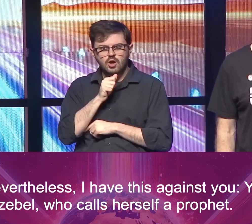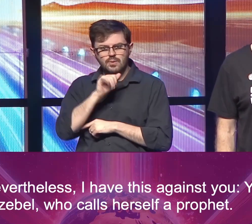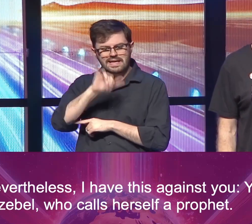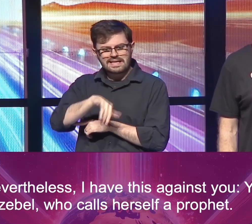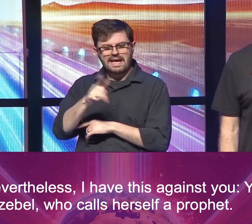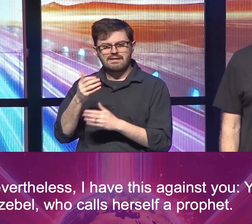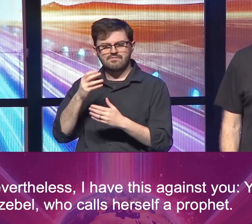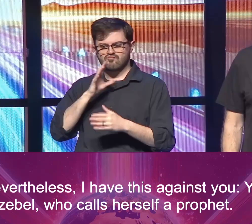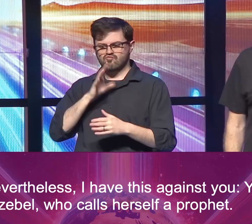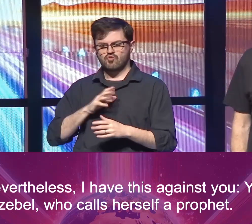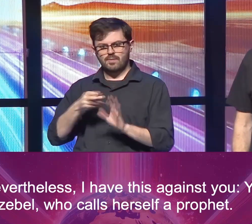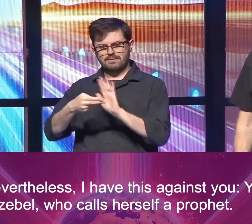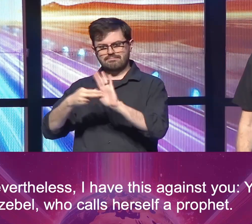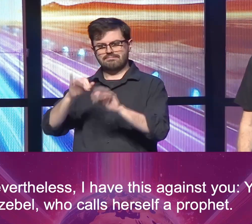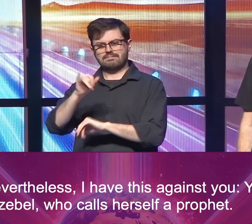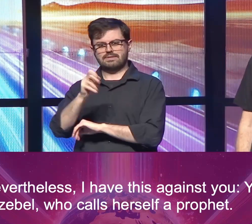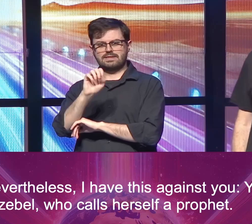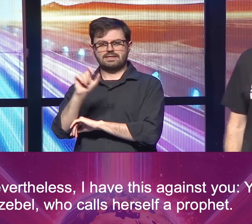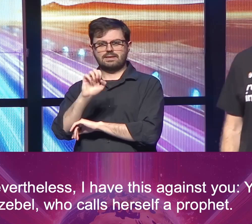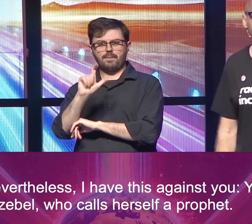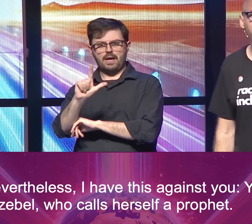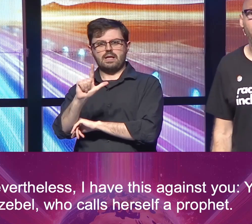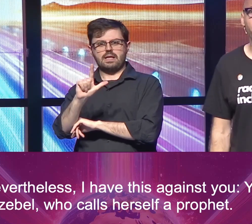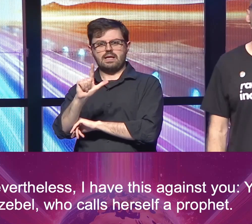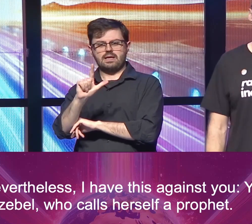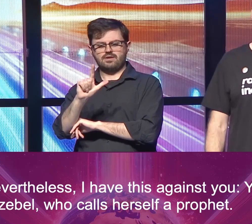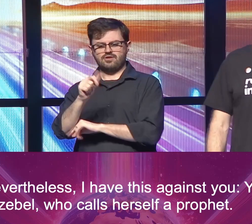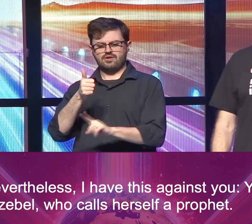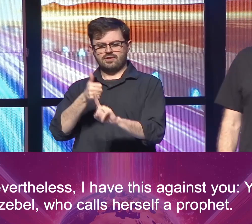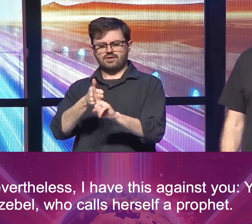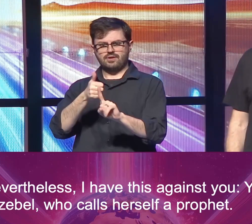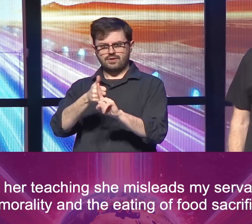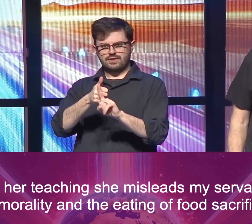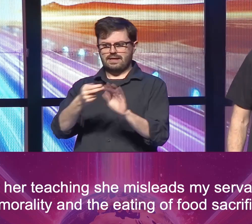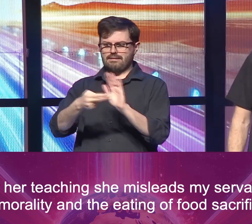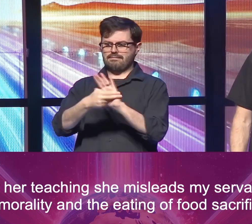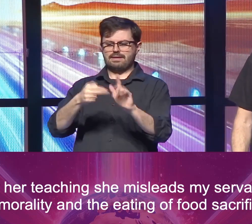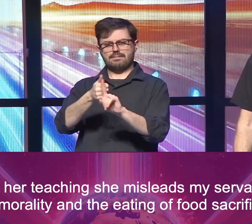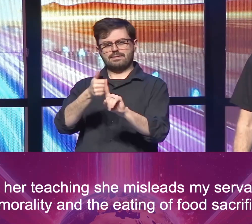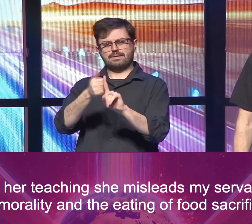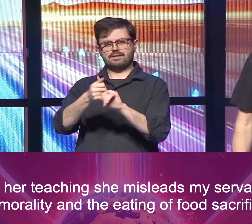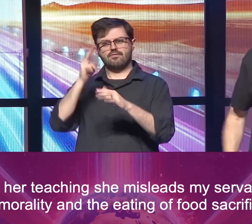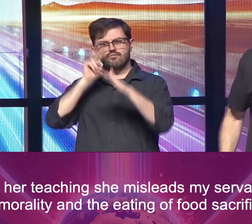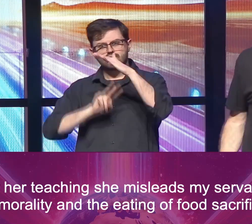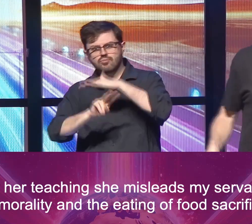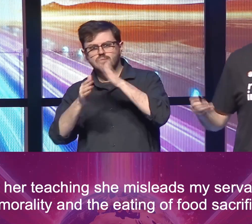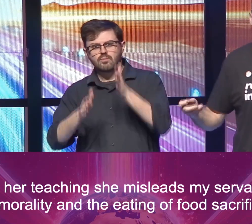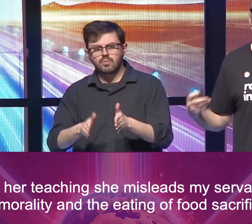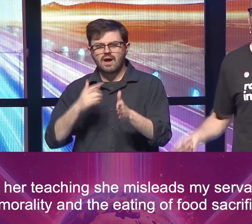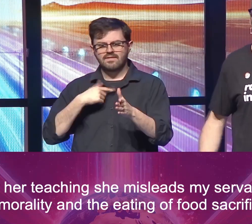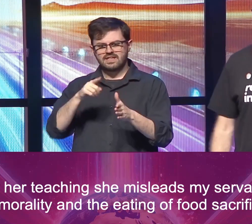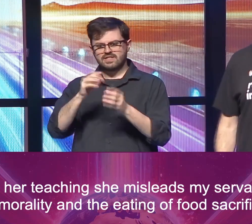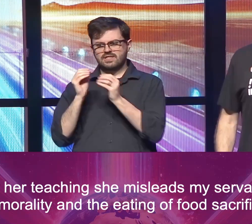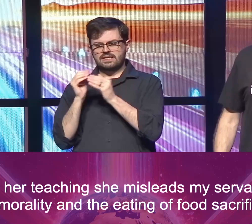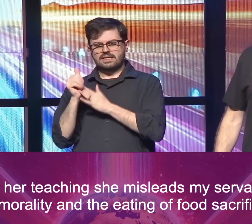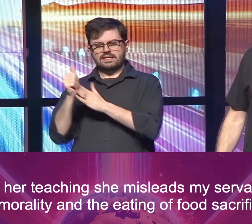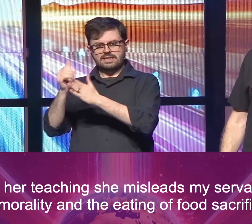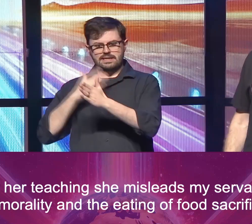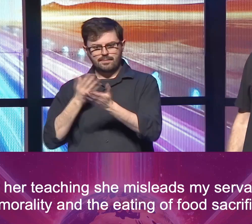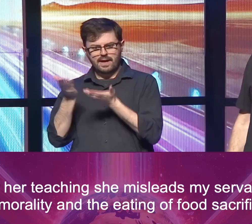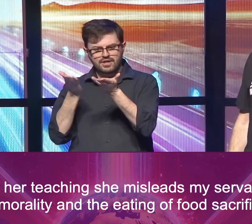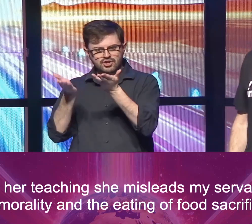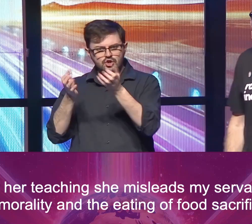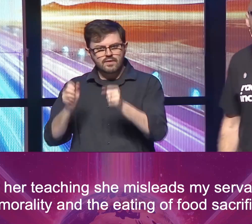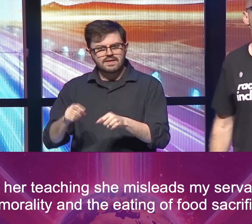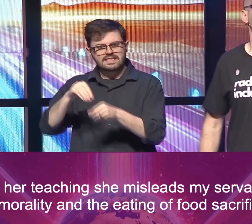What? Jezebel? She calls herself a prophet. By her teaching, she misleads my servants into what? Sexual immorality and the